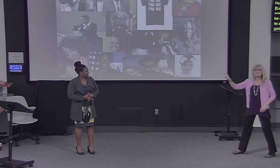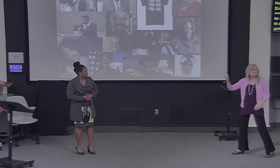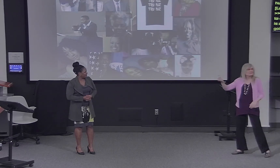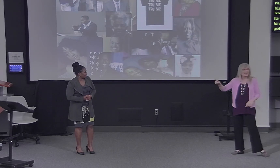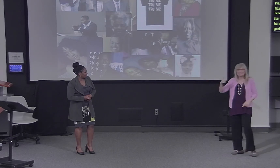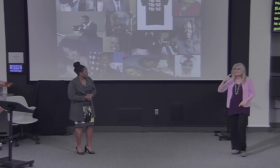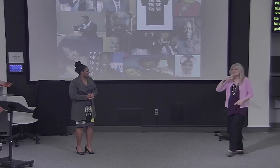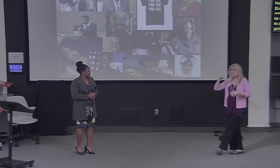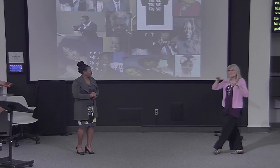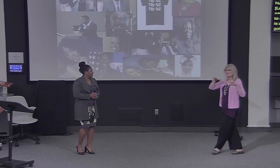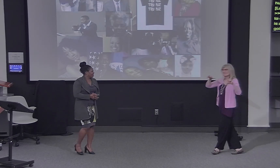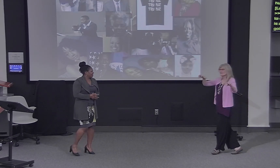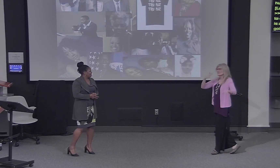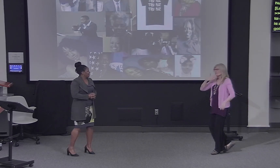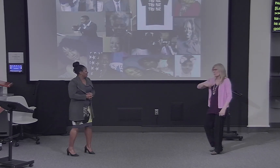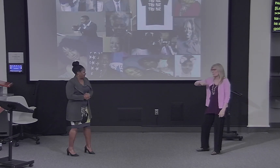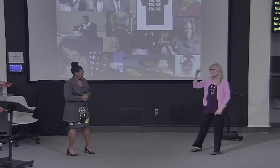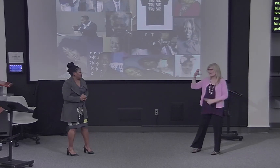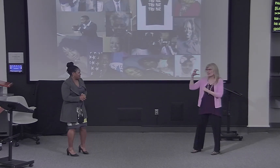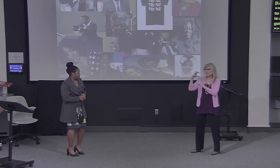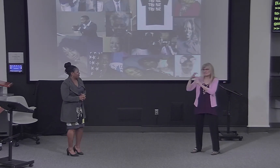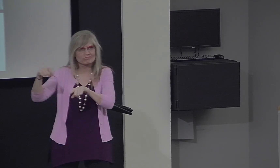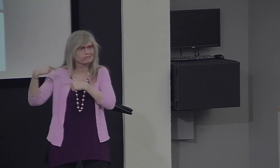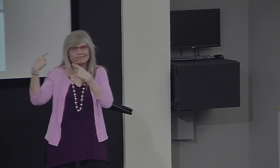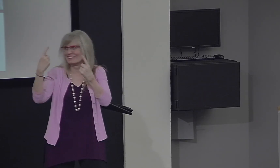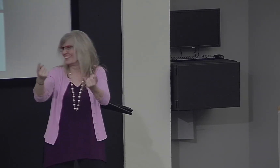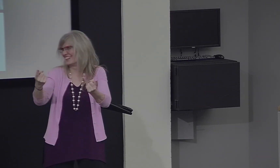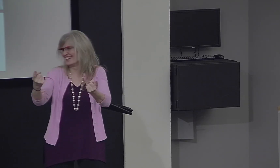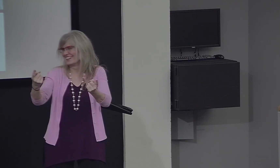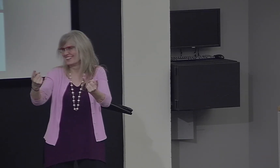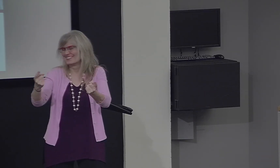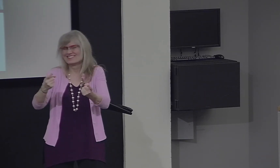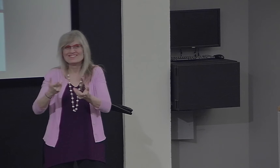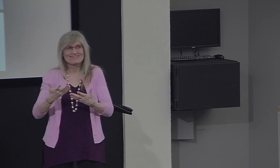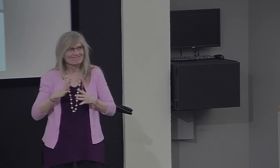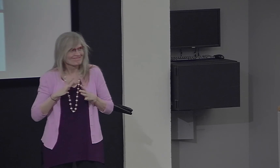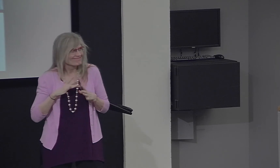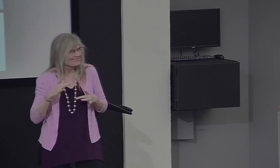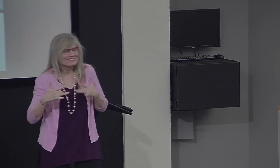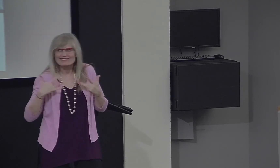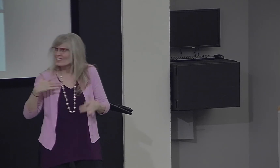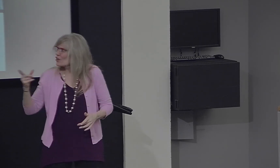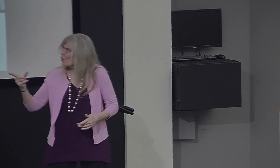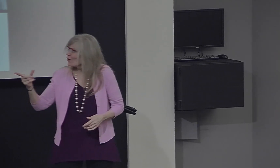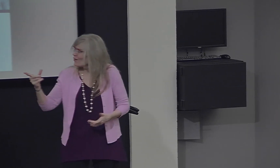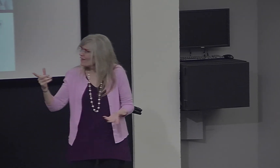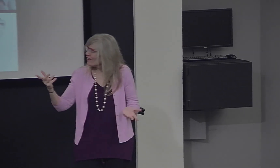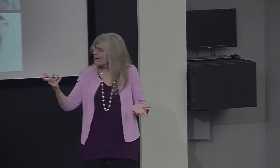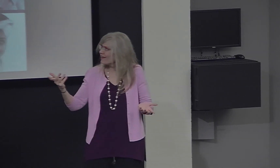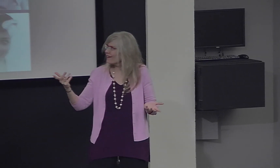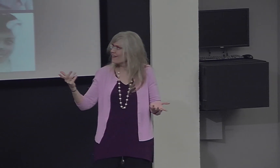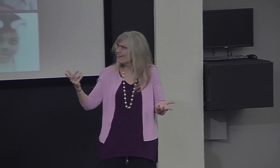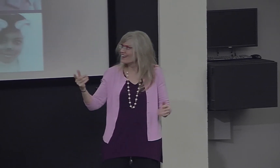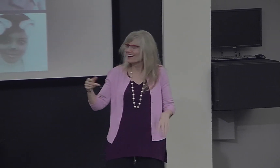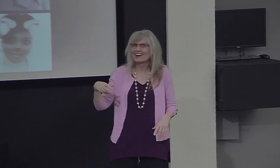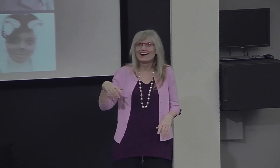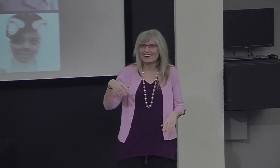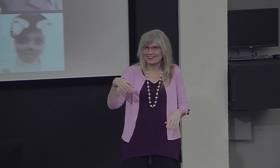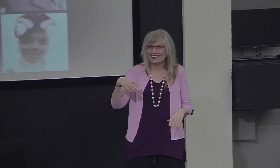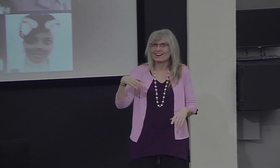Any additional questions? I have to say that you have been the best audience we've ever had. And